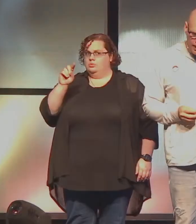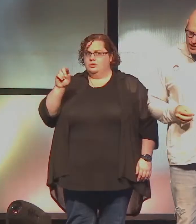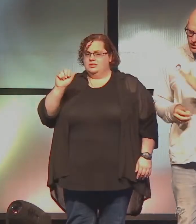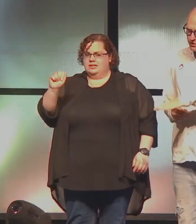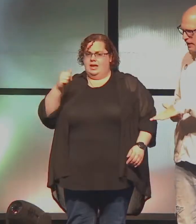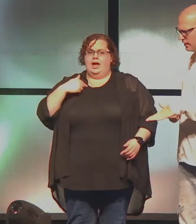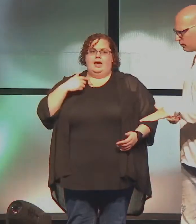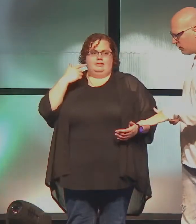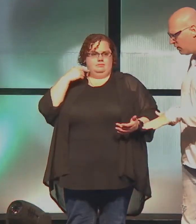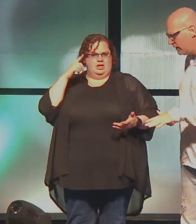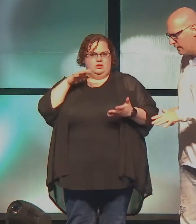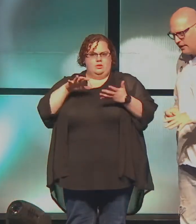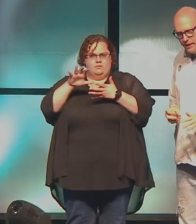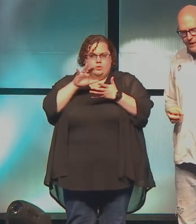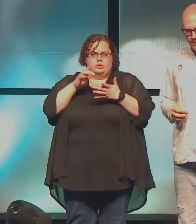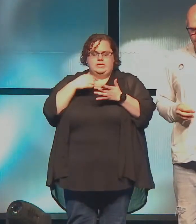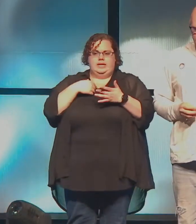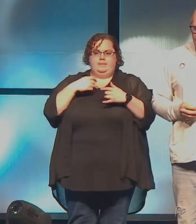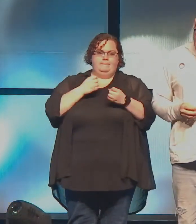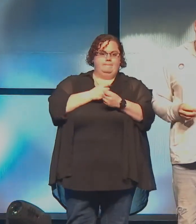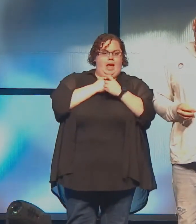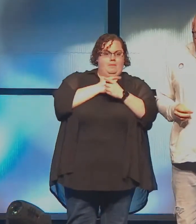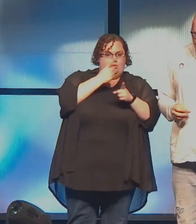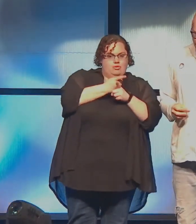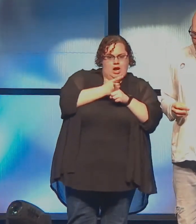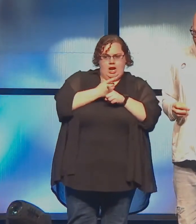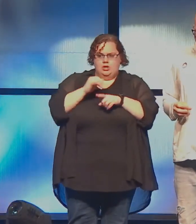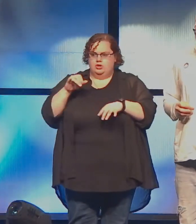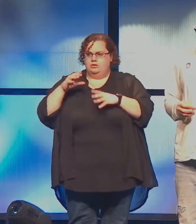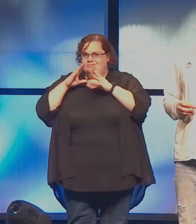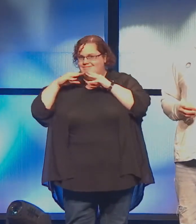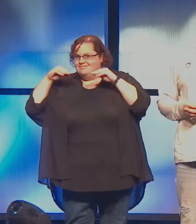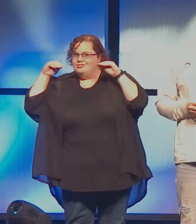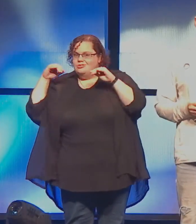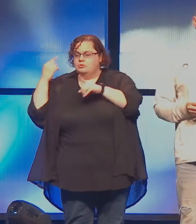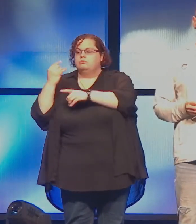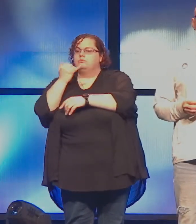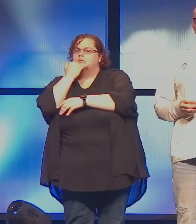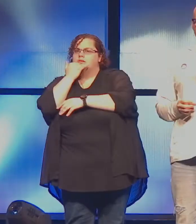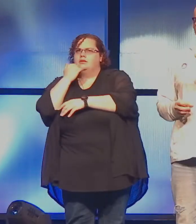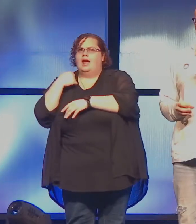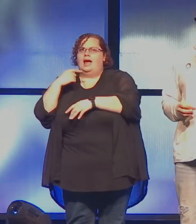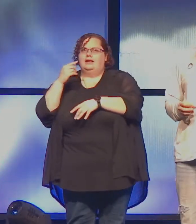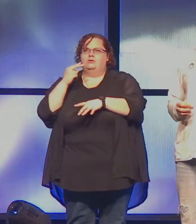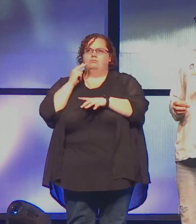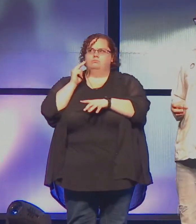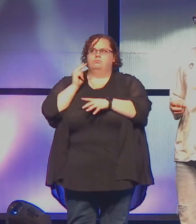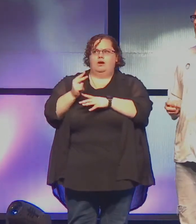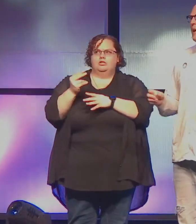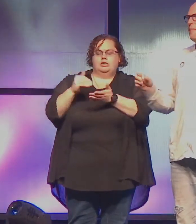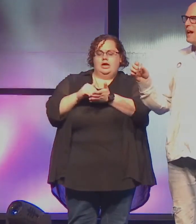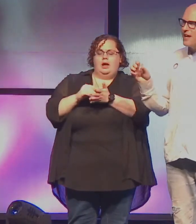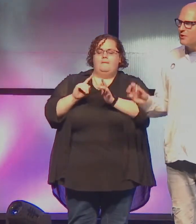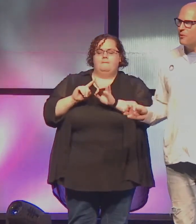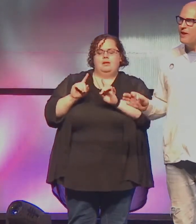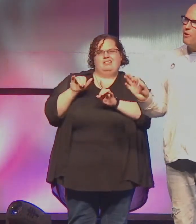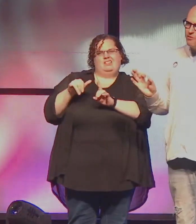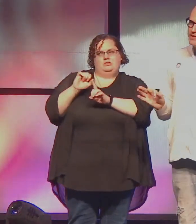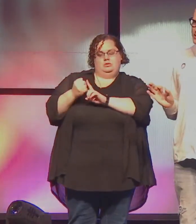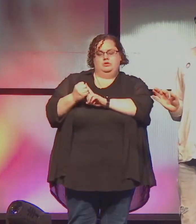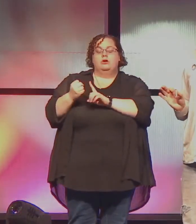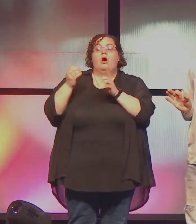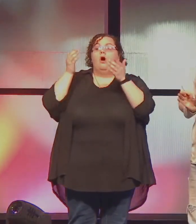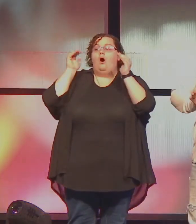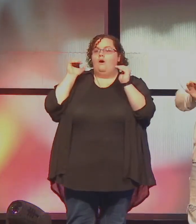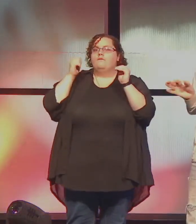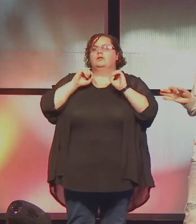had it right. Joker had it wrong. I think. I need to go back and watch the tape, but I think that is the case. But either way, hopefully